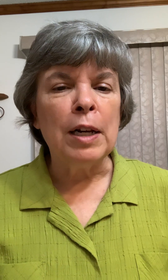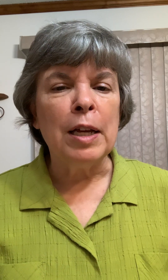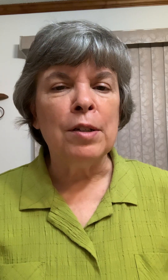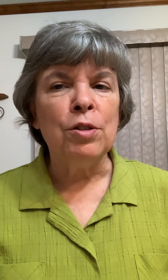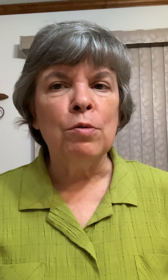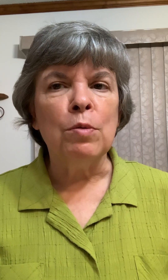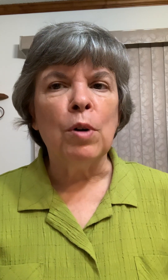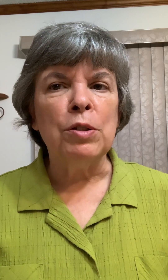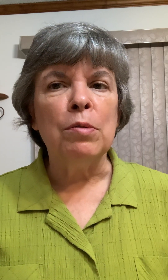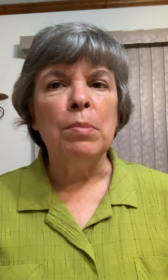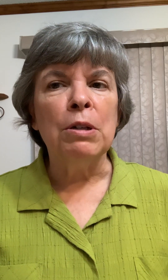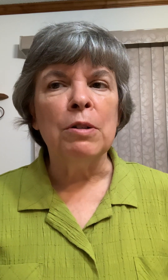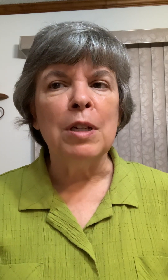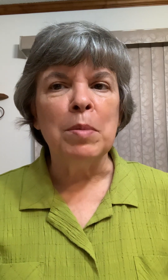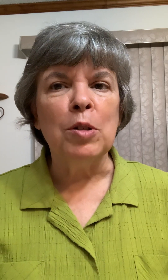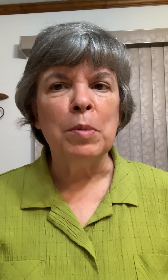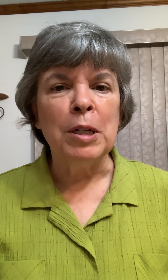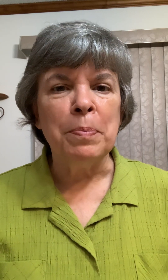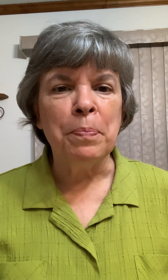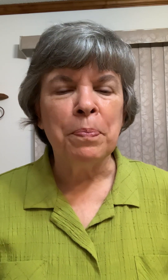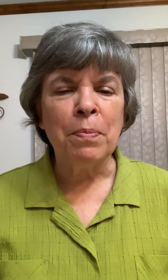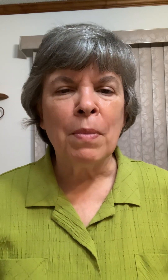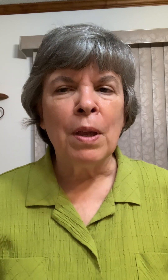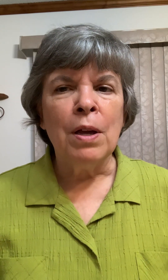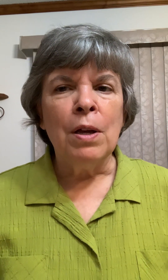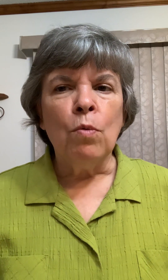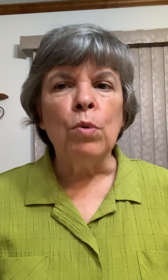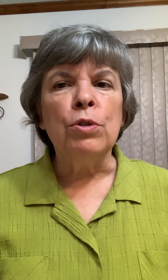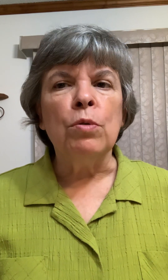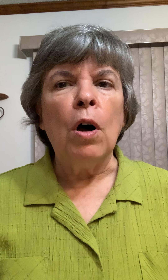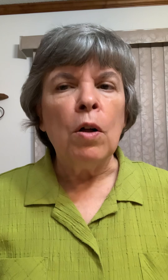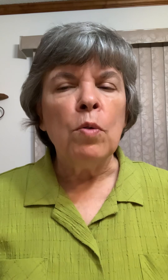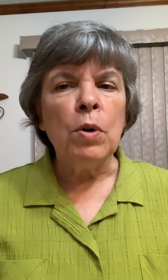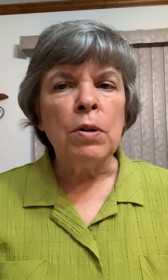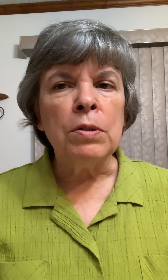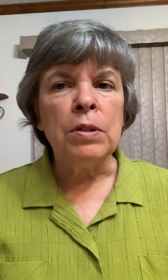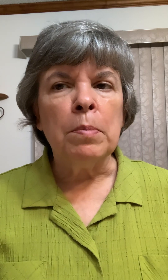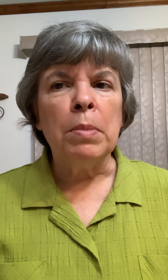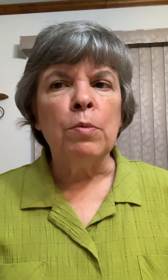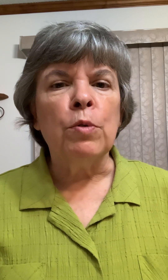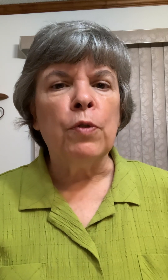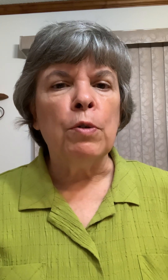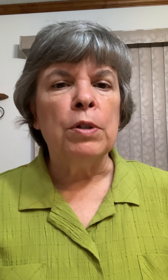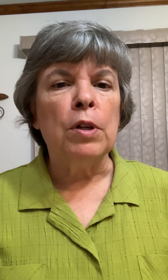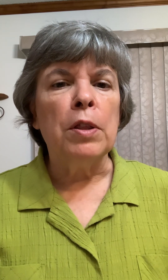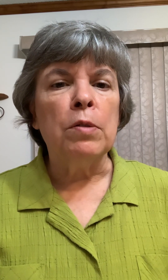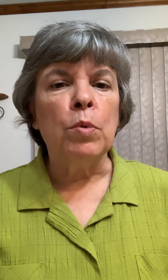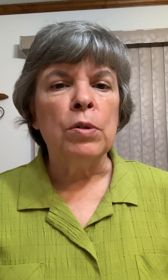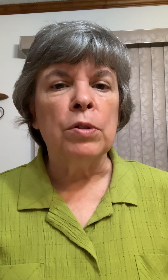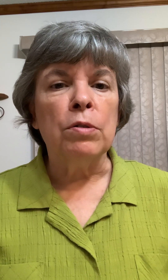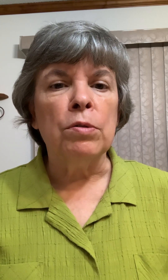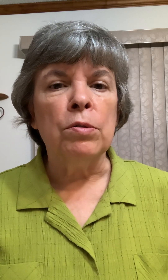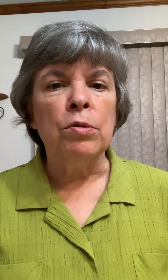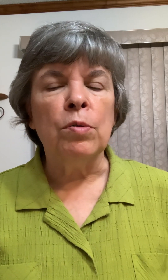right-handed, you would want to mirror image me. We'll do all the words, but we'll focus on the words that are new to